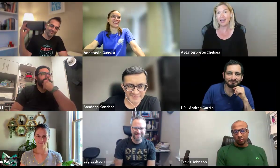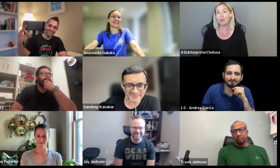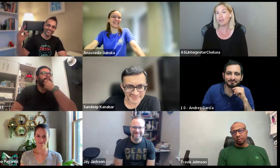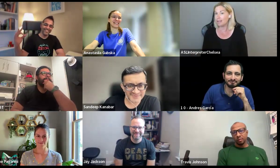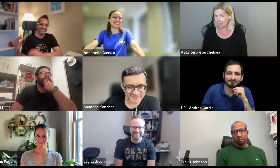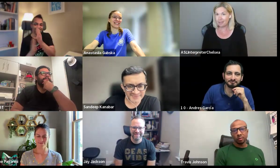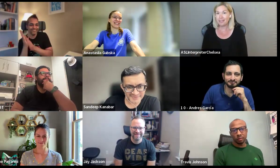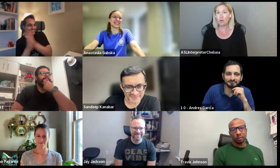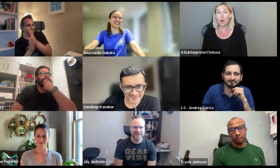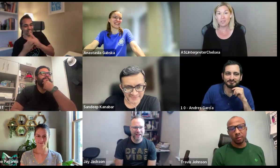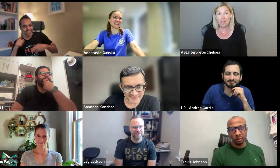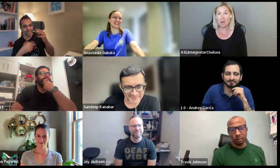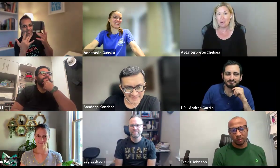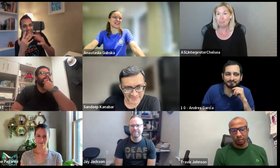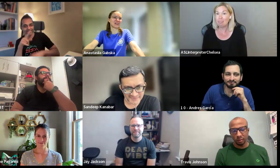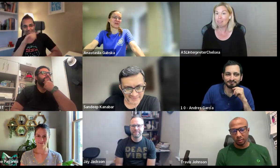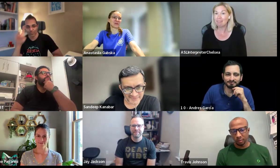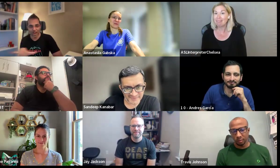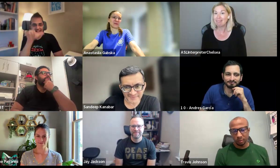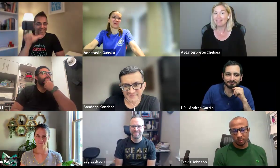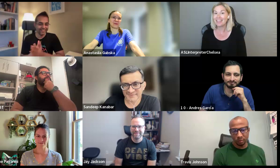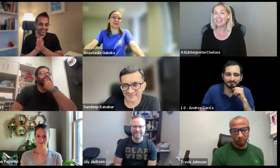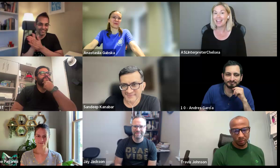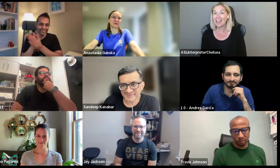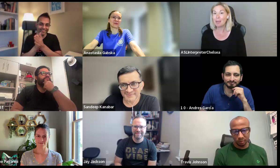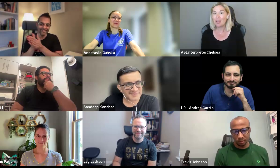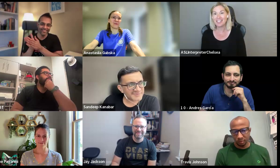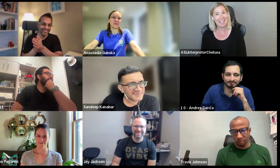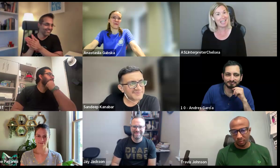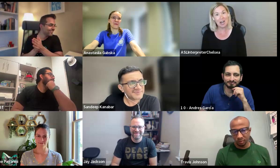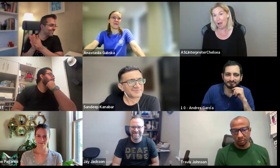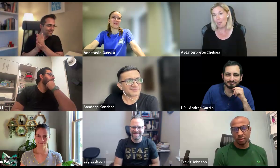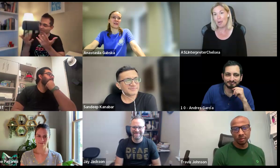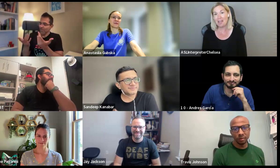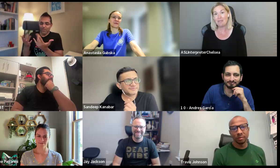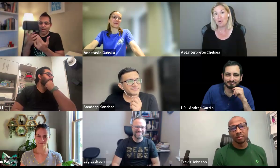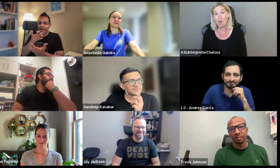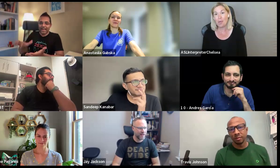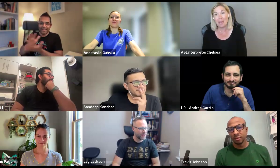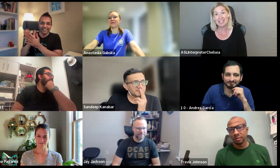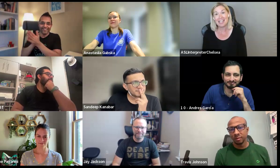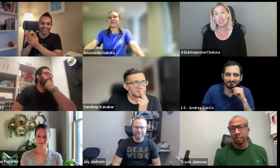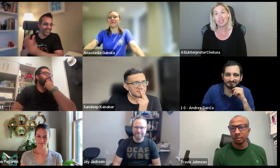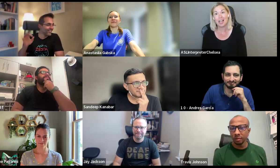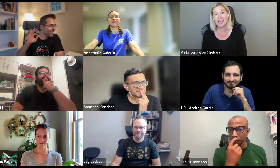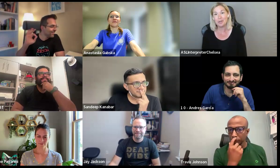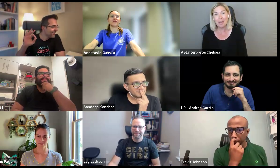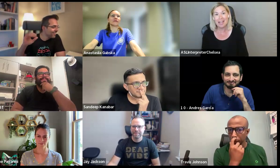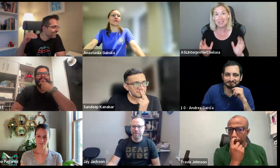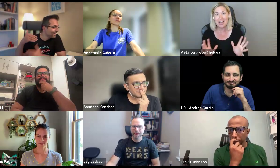and grow as we go. And Malad says, I cannot wait for what we may see in July. Ooh, my hands are